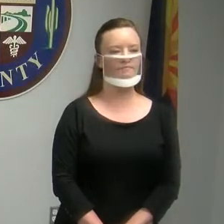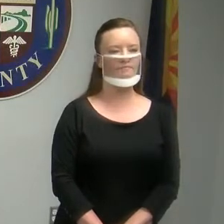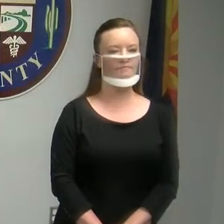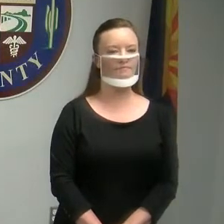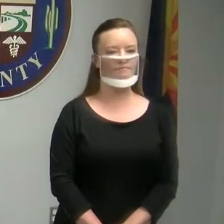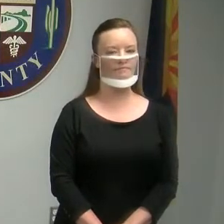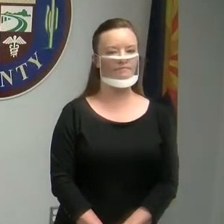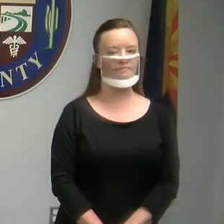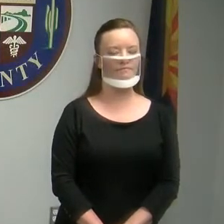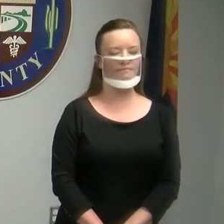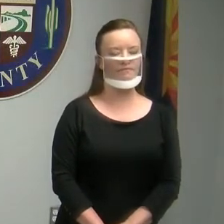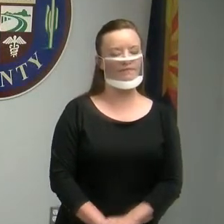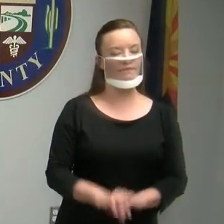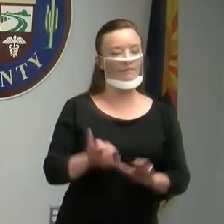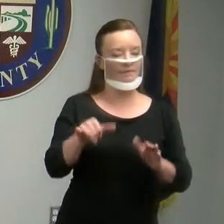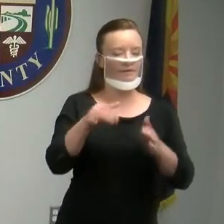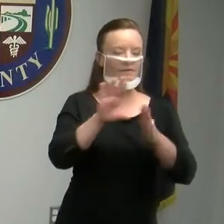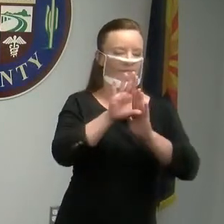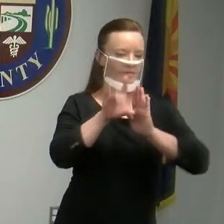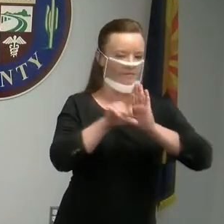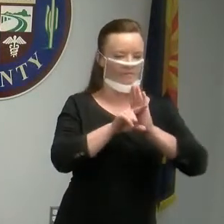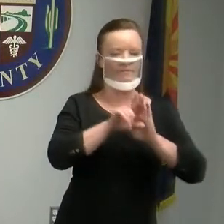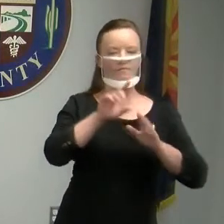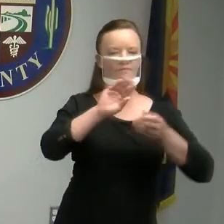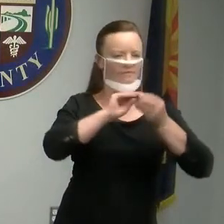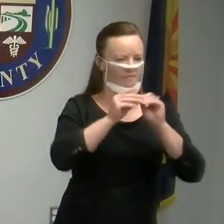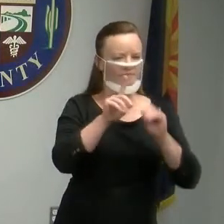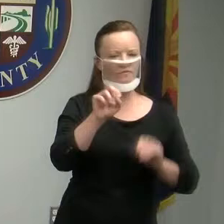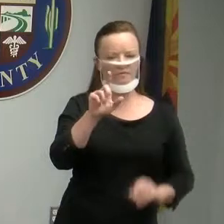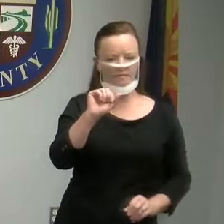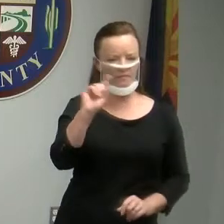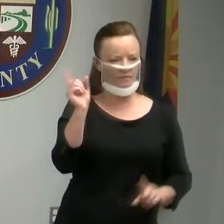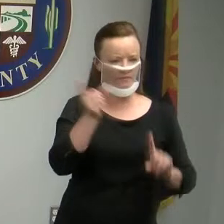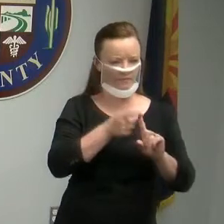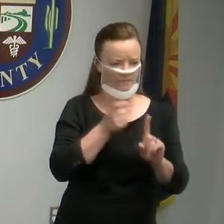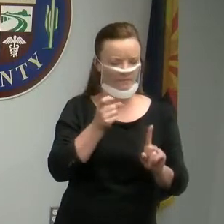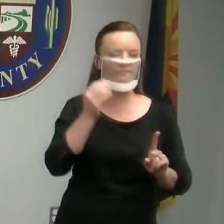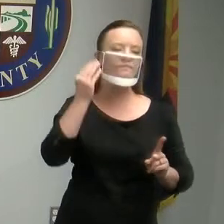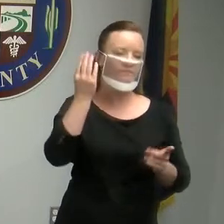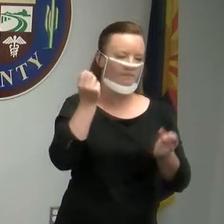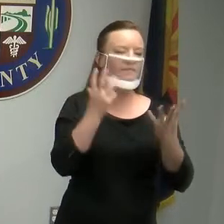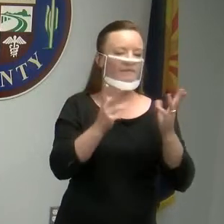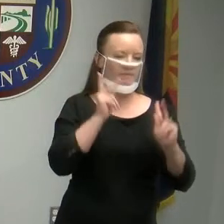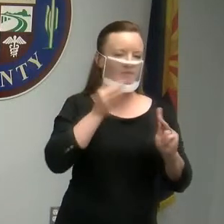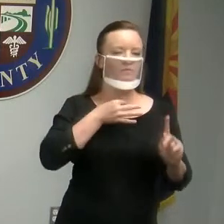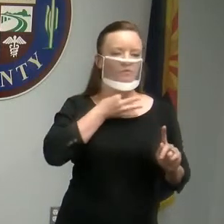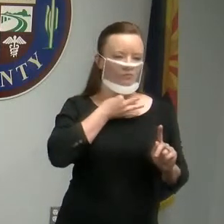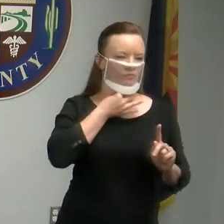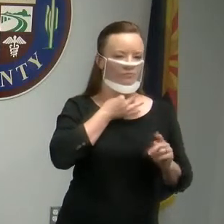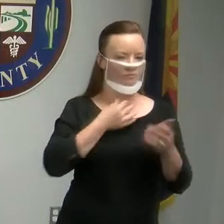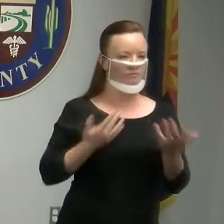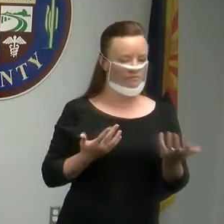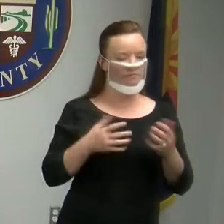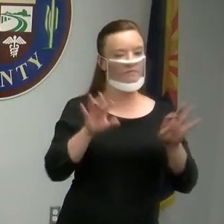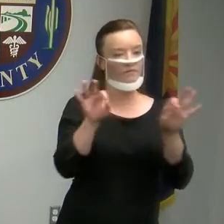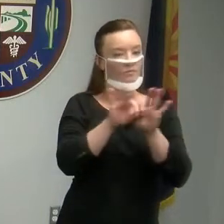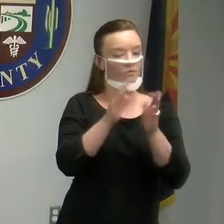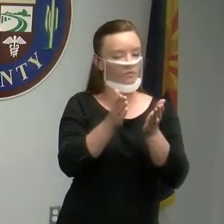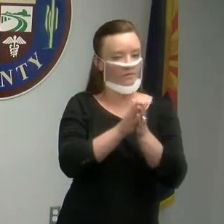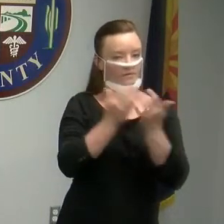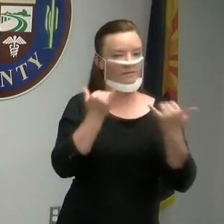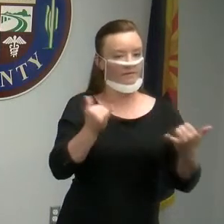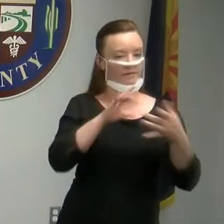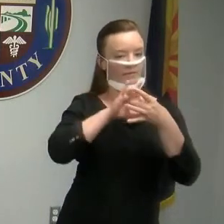So a little primer there on where the numbers are coming from, and just in case a lot of people didn't know that, I think it's important to ask now